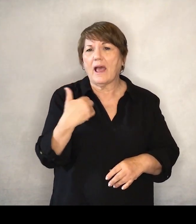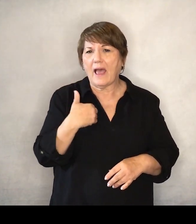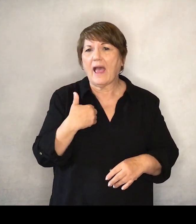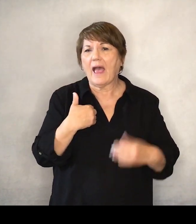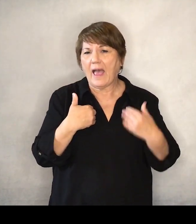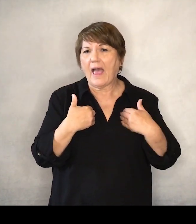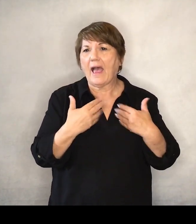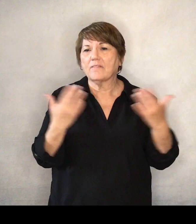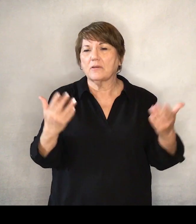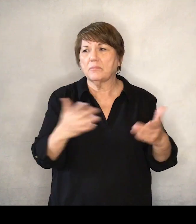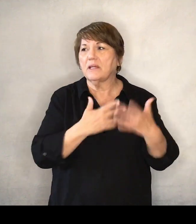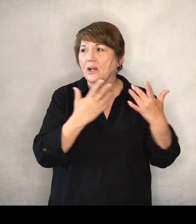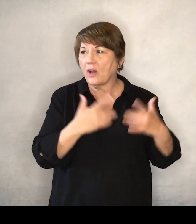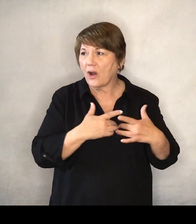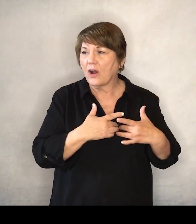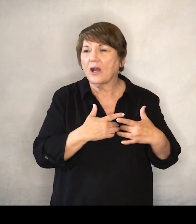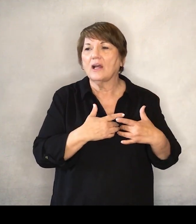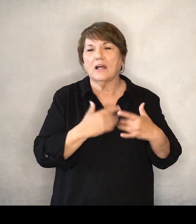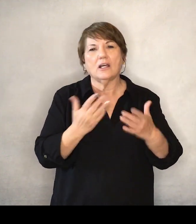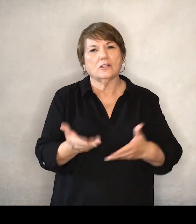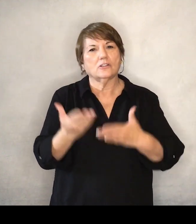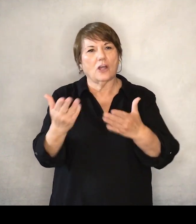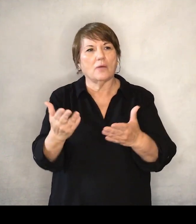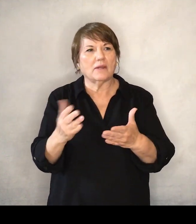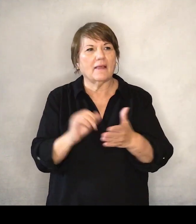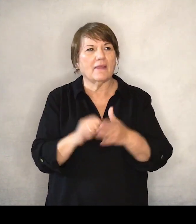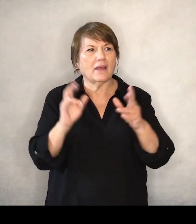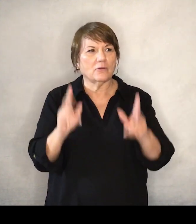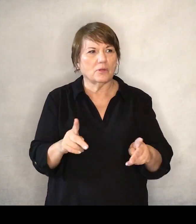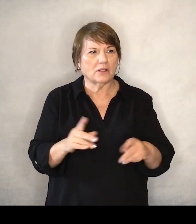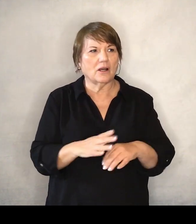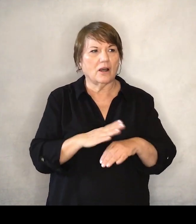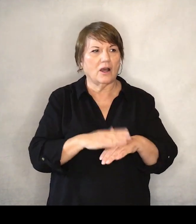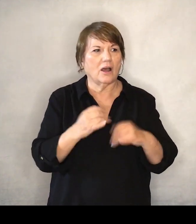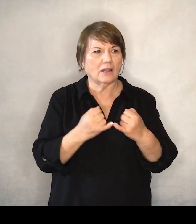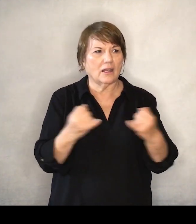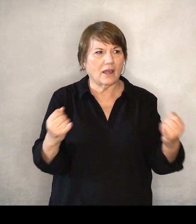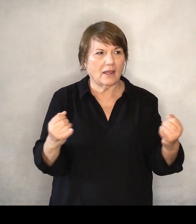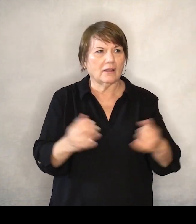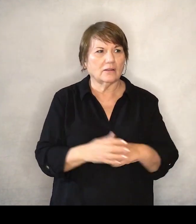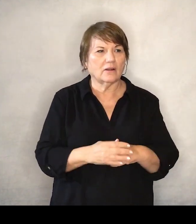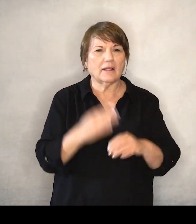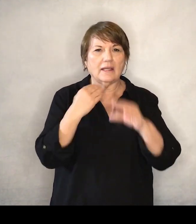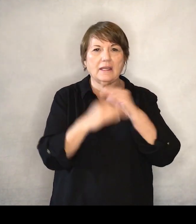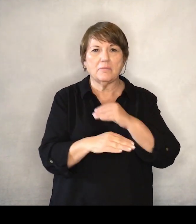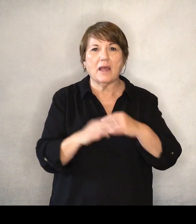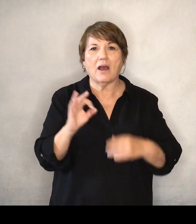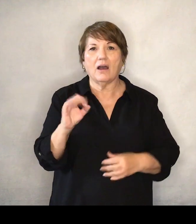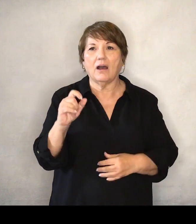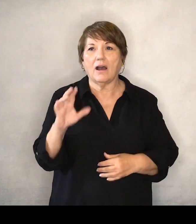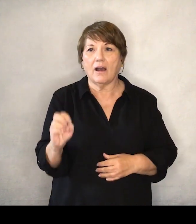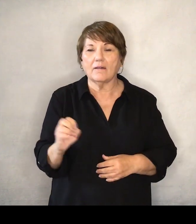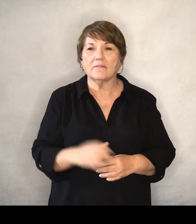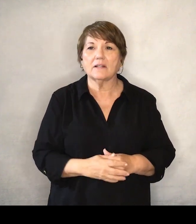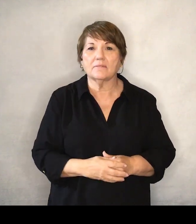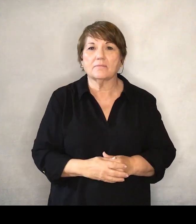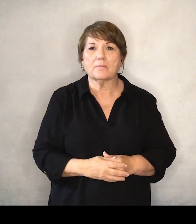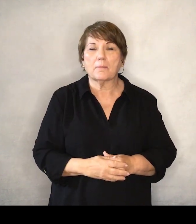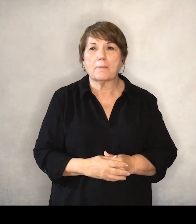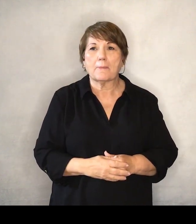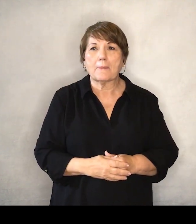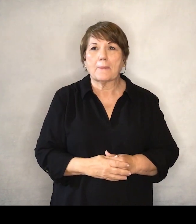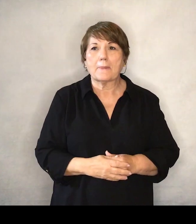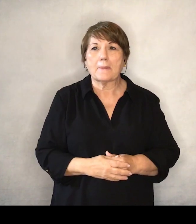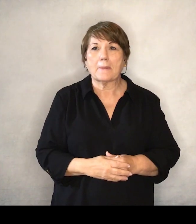big heart, a servant's heart, nominate them. And you can do that online or email the office.